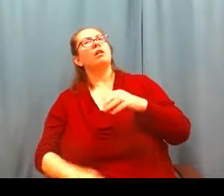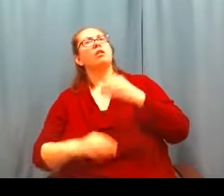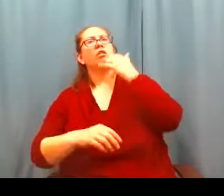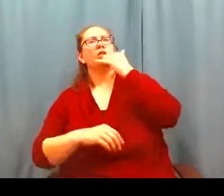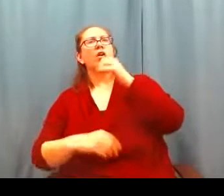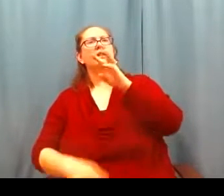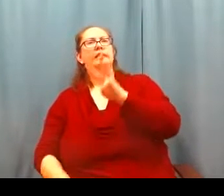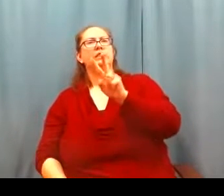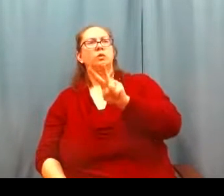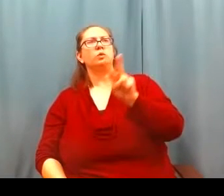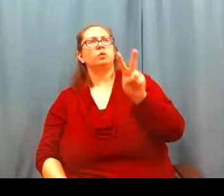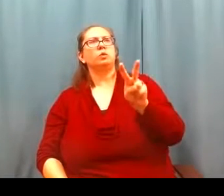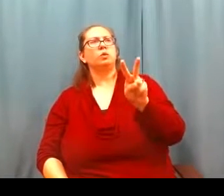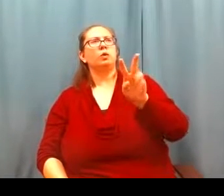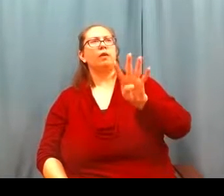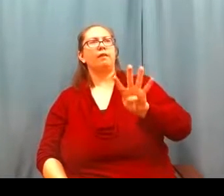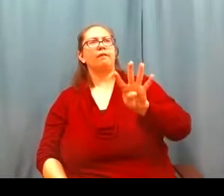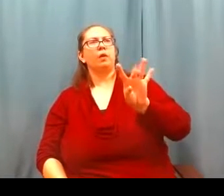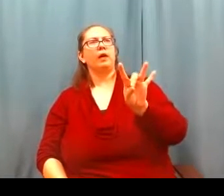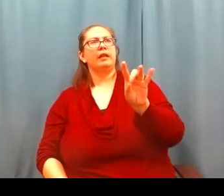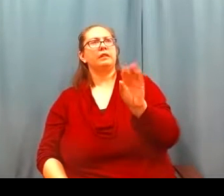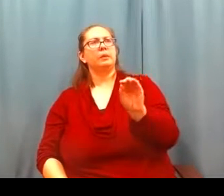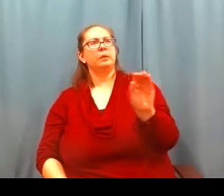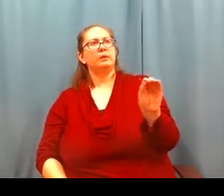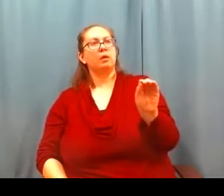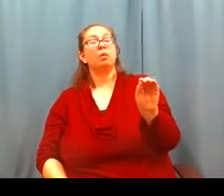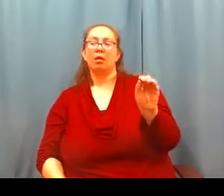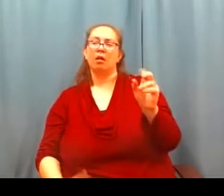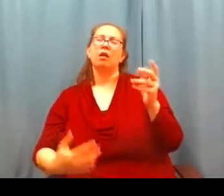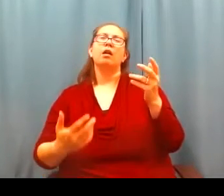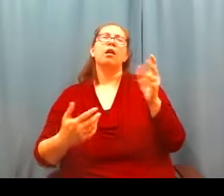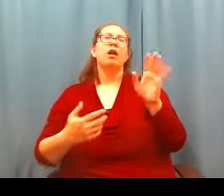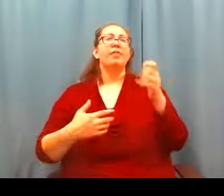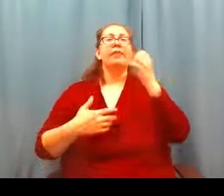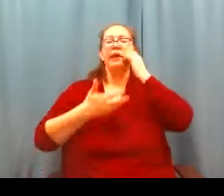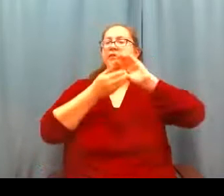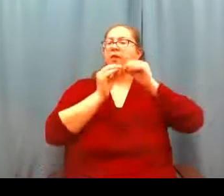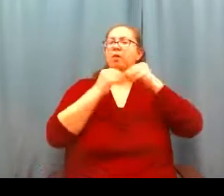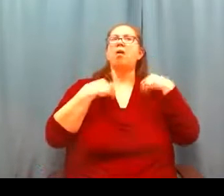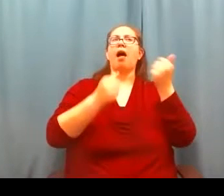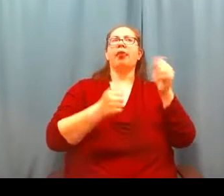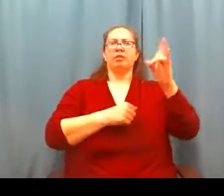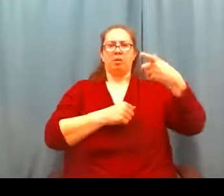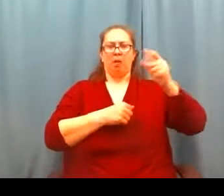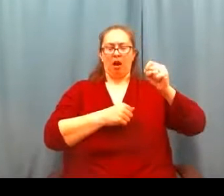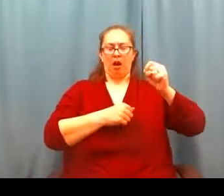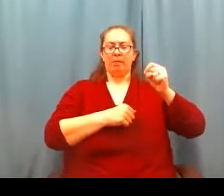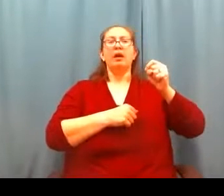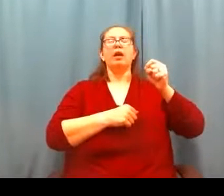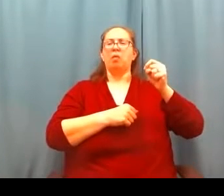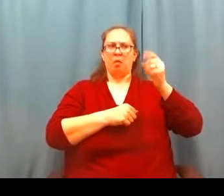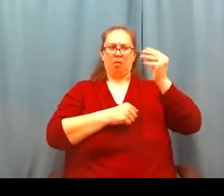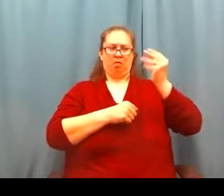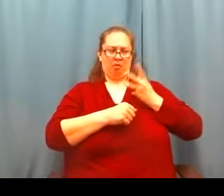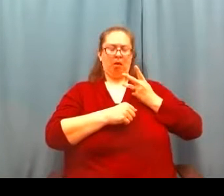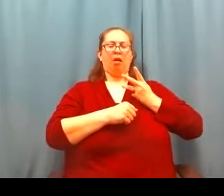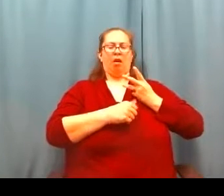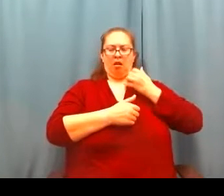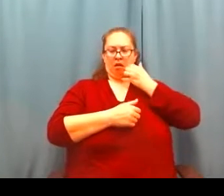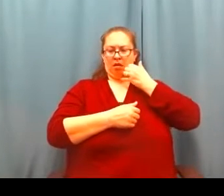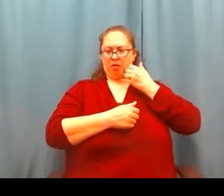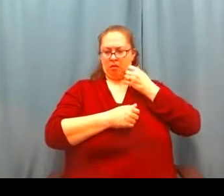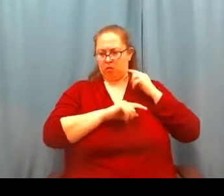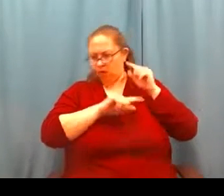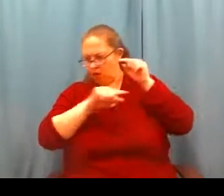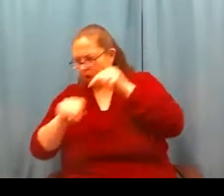622-4800. And the health department will investigate, take a look at that business, try to give them some help to